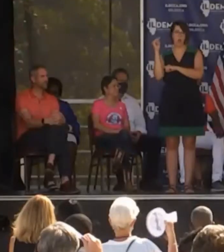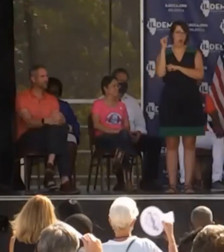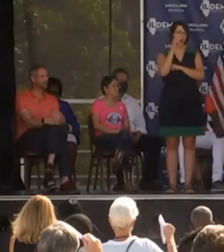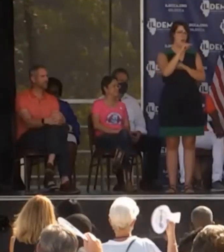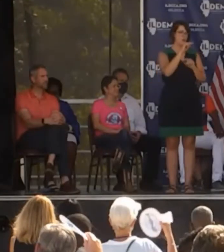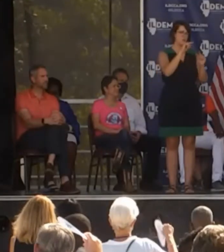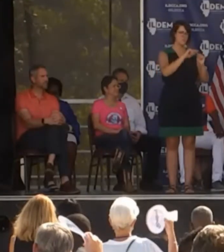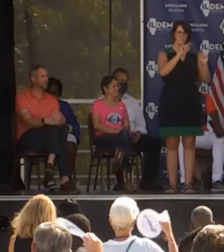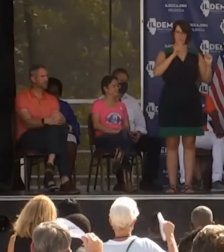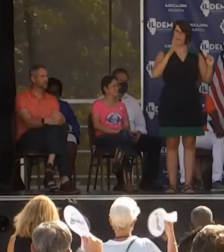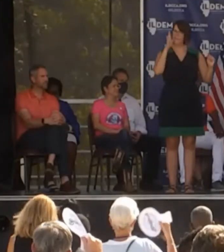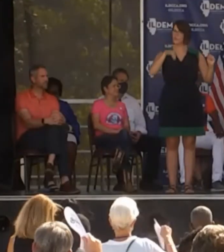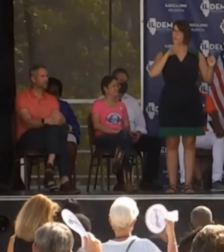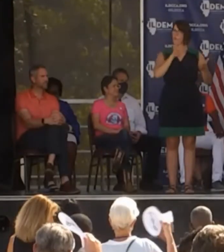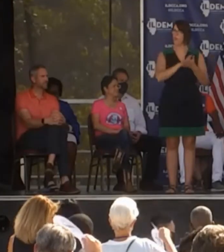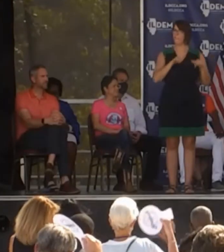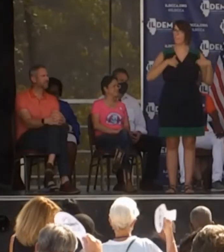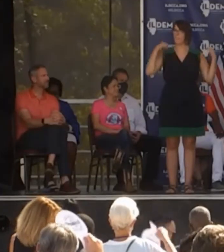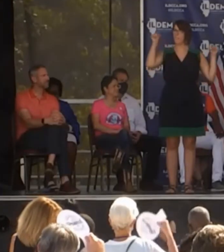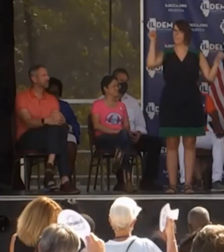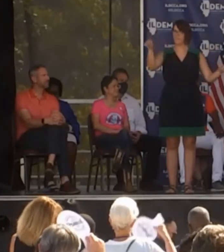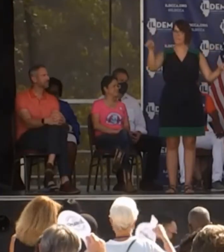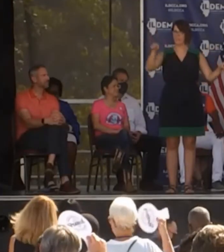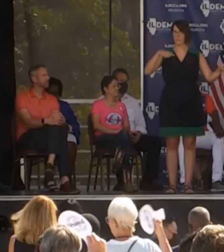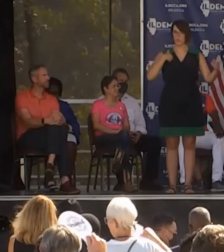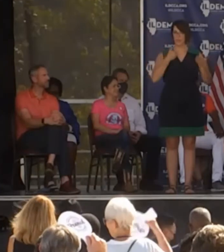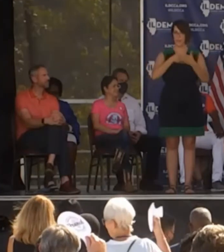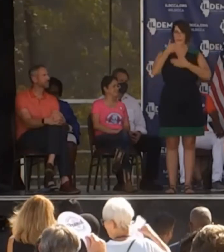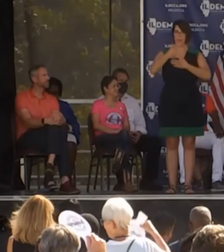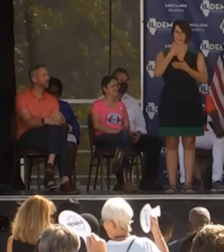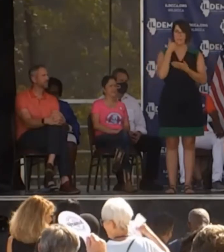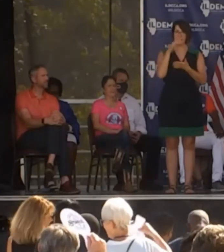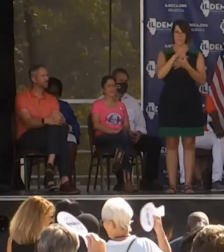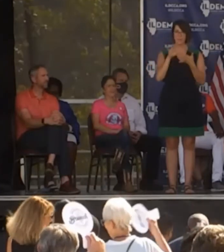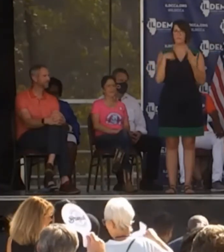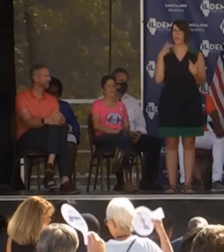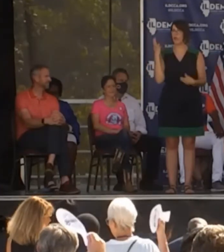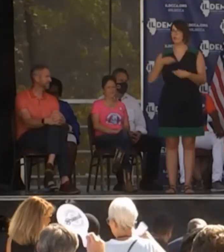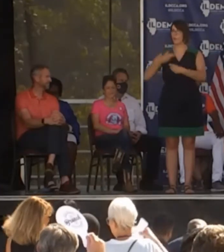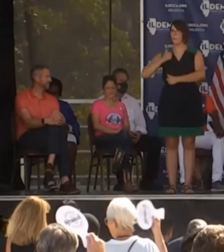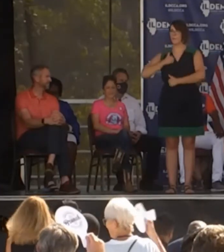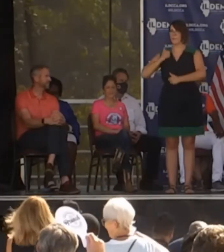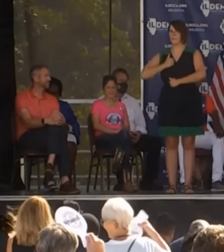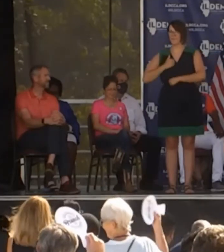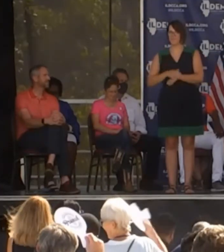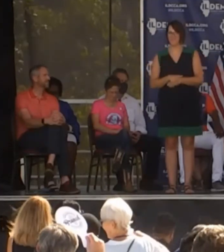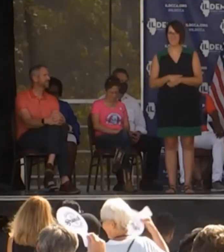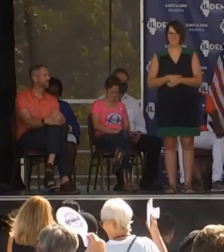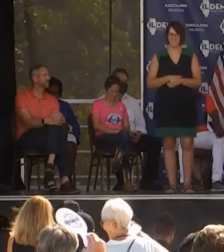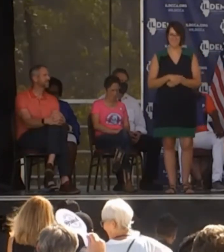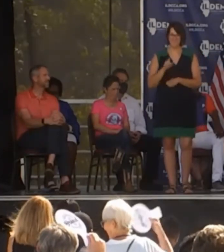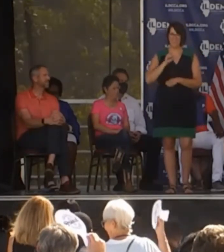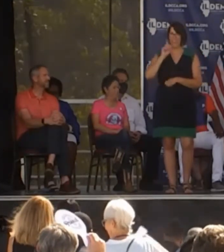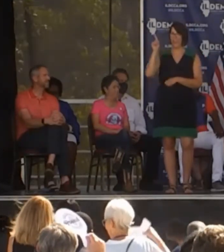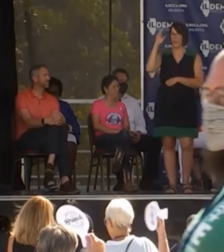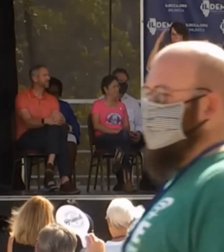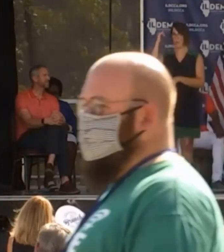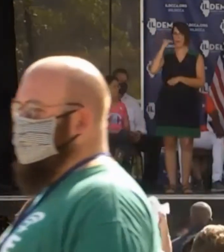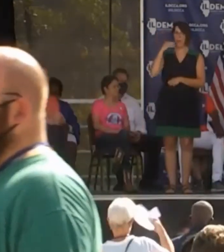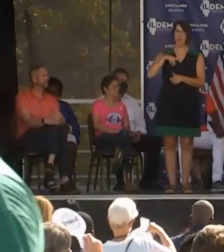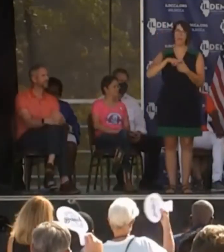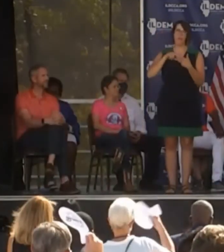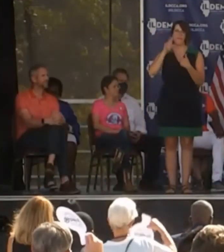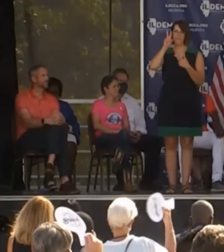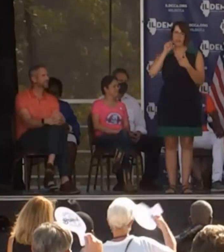future wife. So I did the next best thing. I joined the service. I ended up in Korea, ended up in